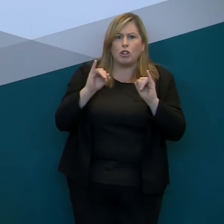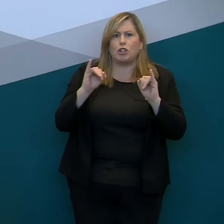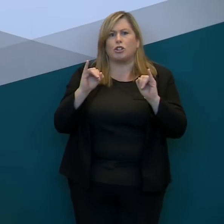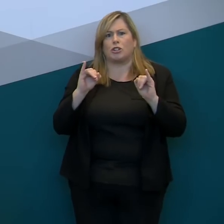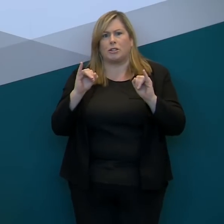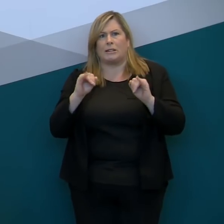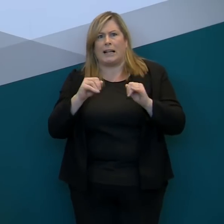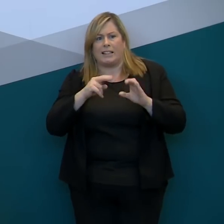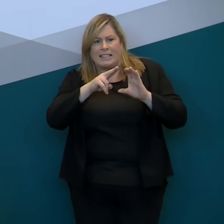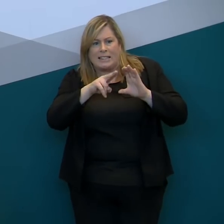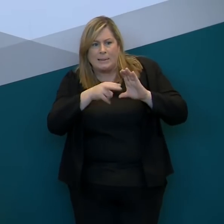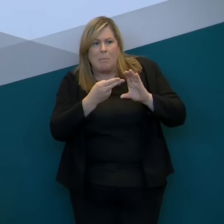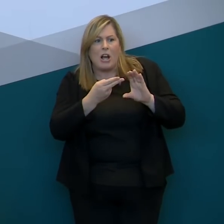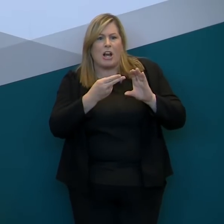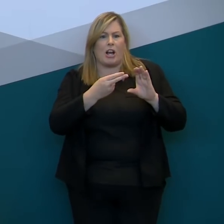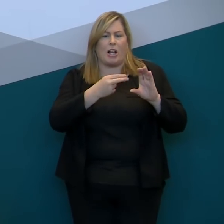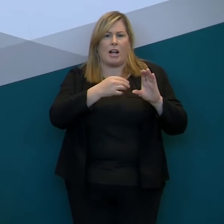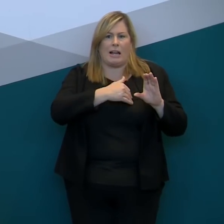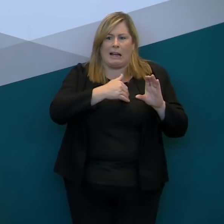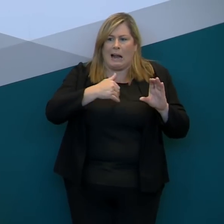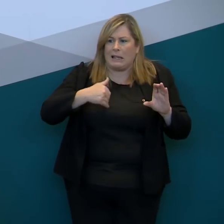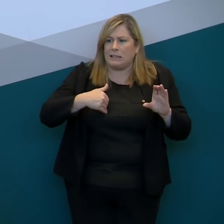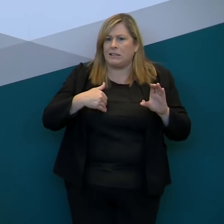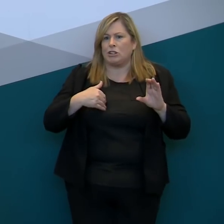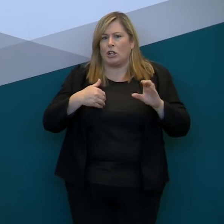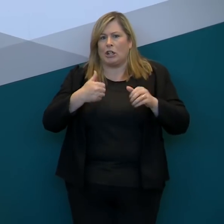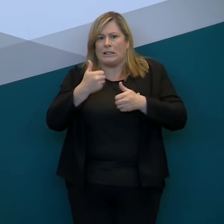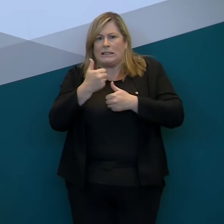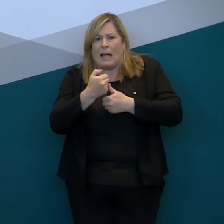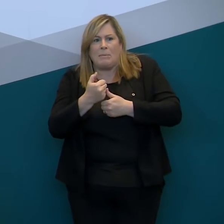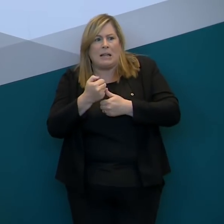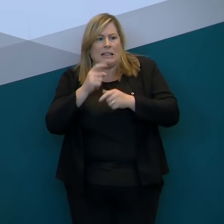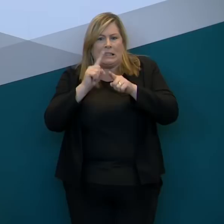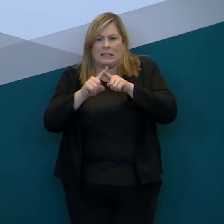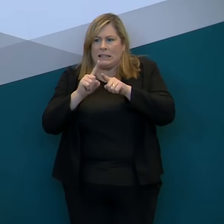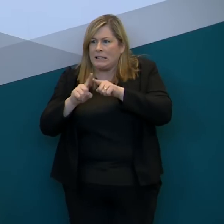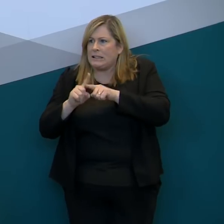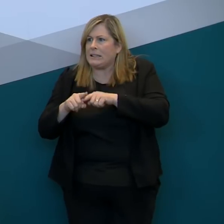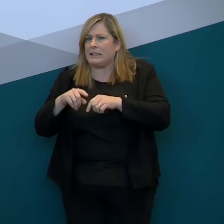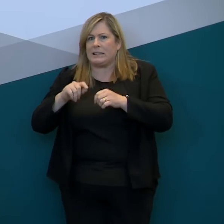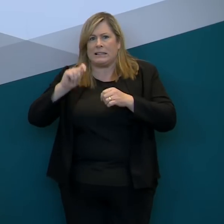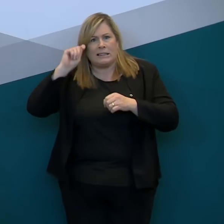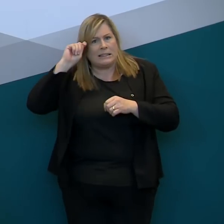roadmap in place for the reinstatement of services like these? Well,